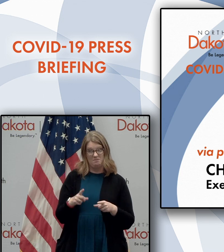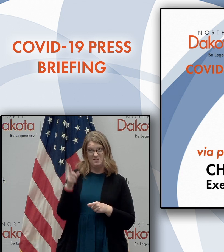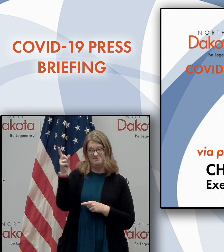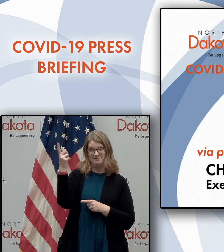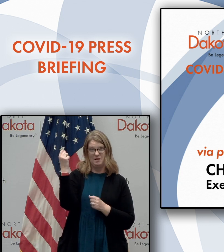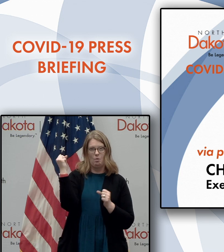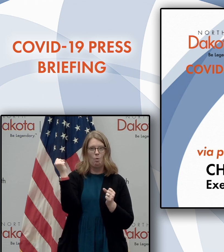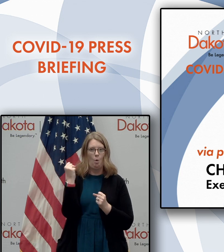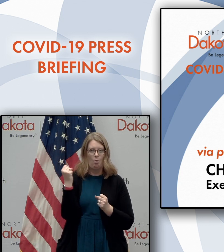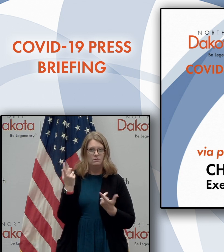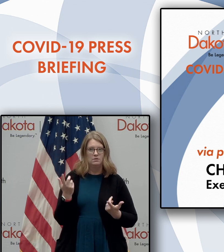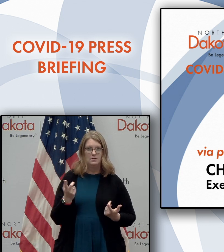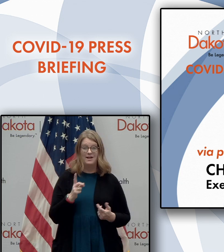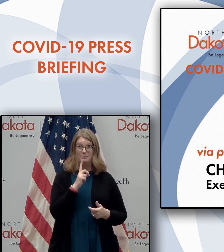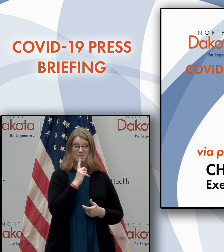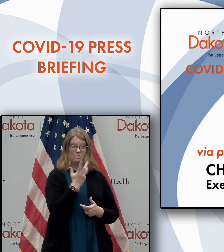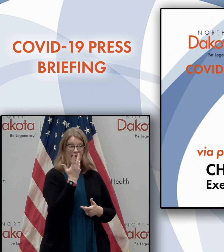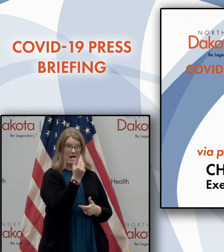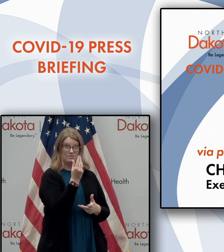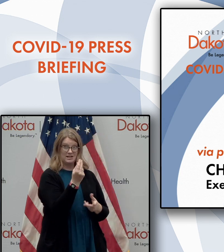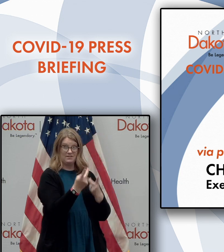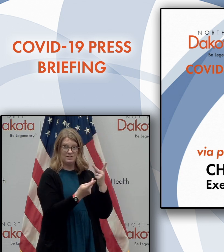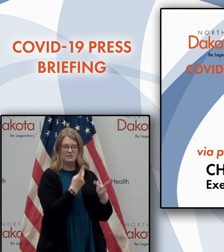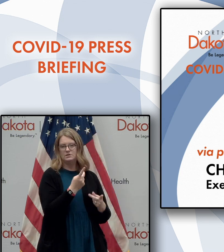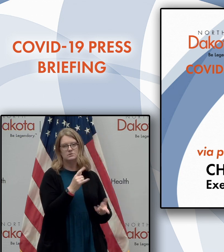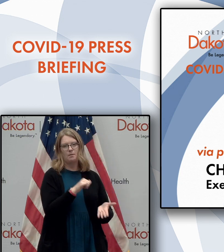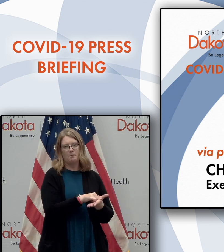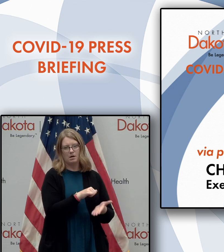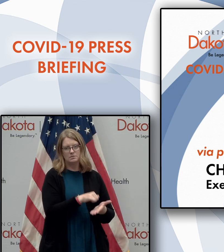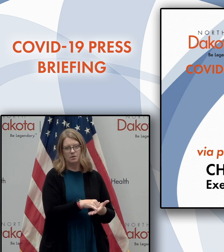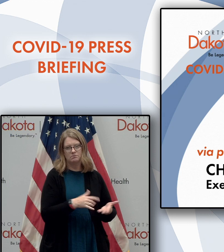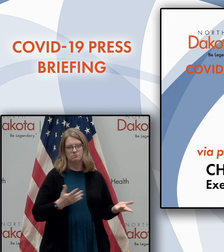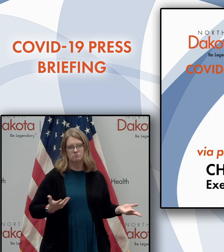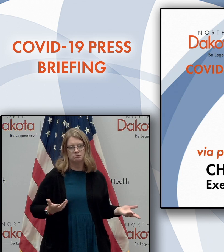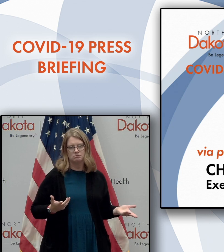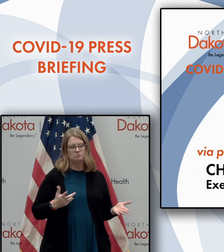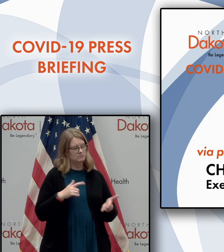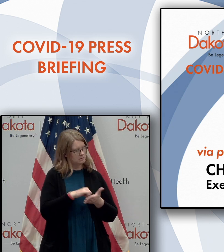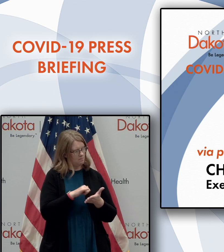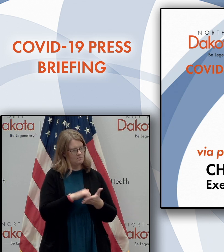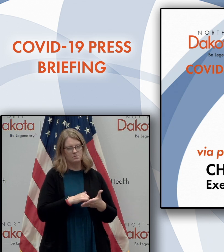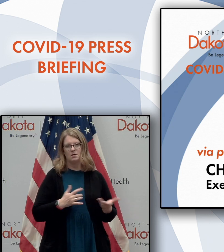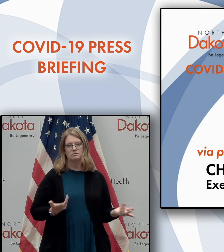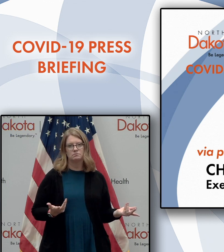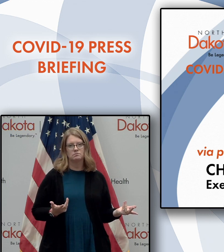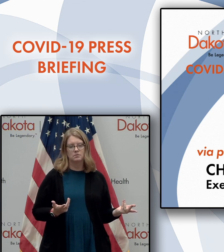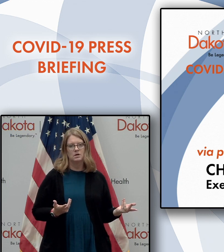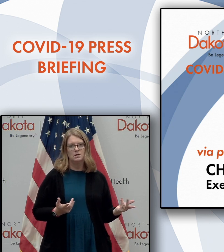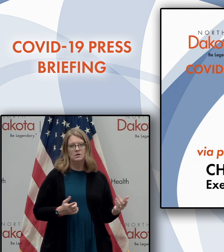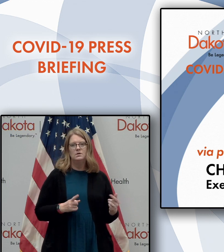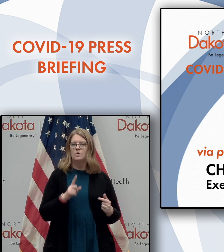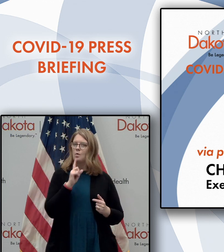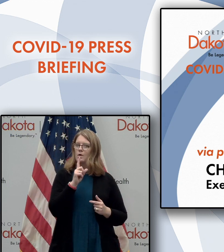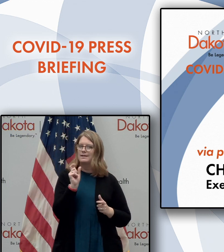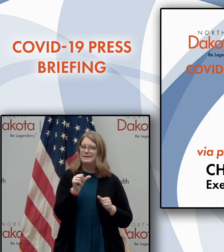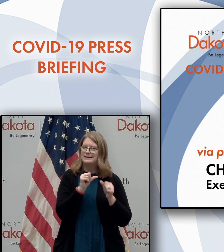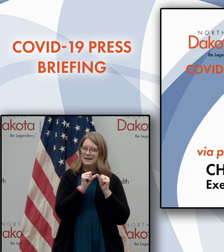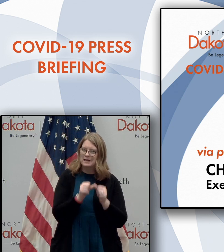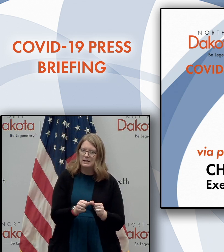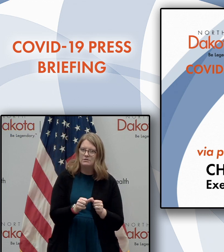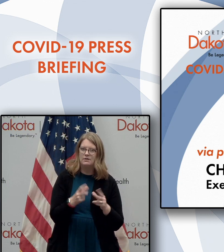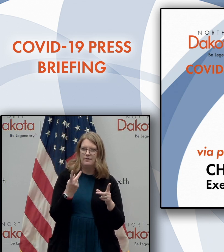outdoor visitation will not be a viable option. So we need to continue to work through